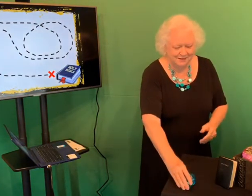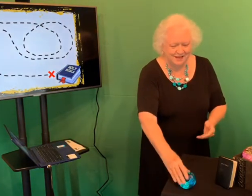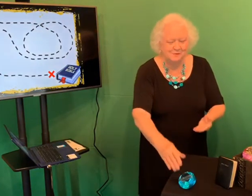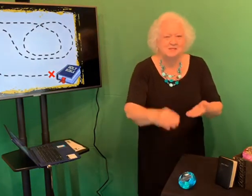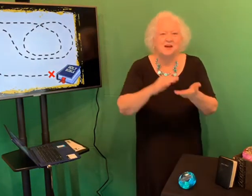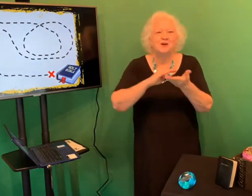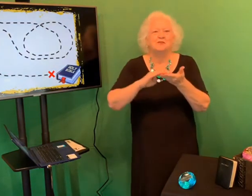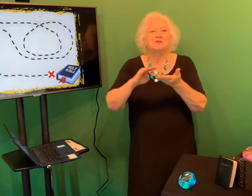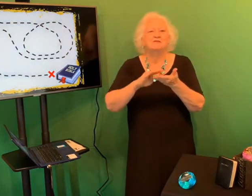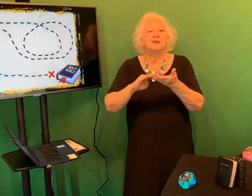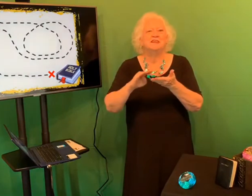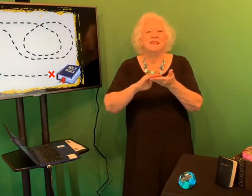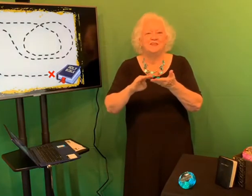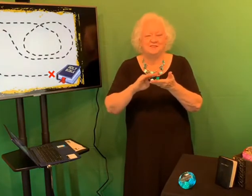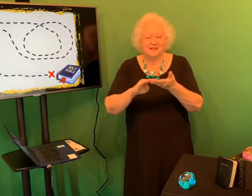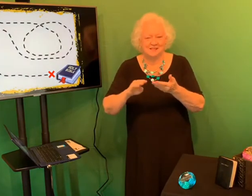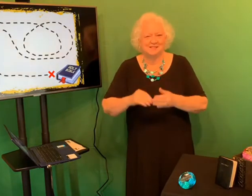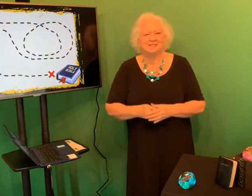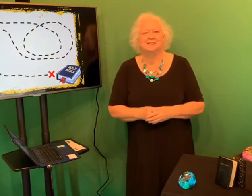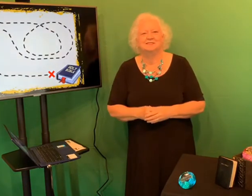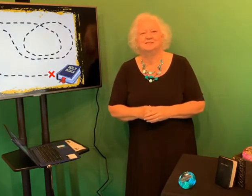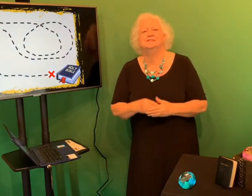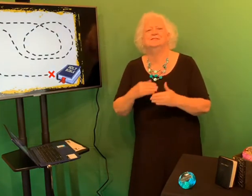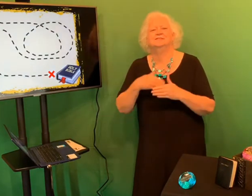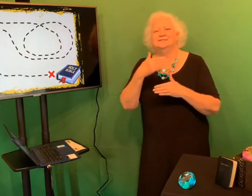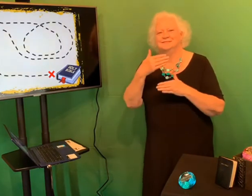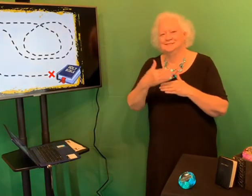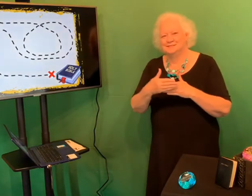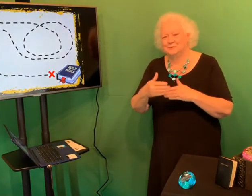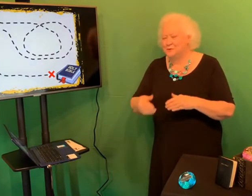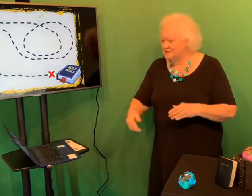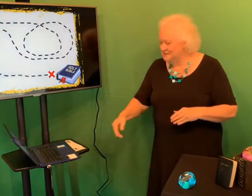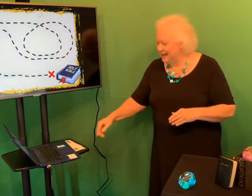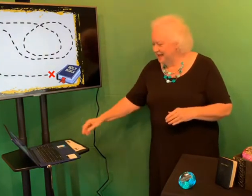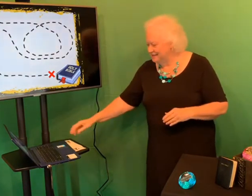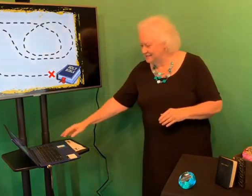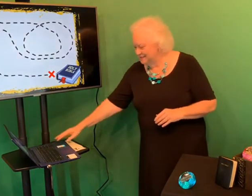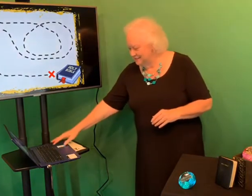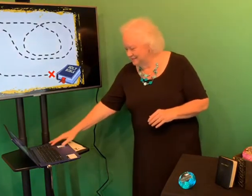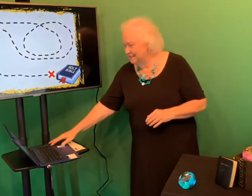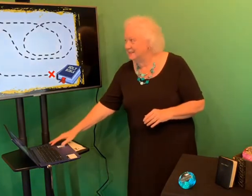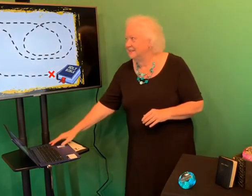It was on forgiveness. What was next?